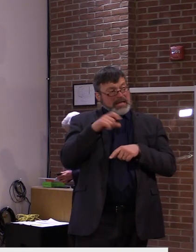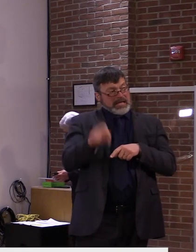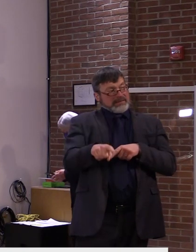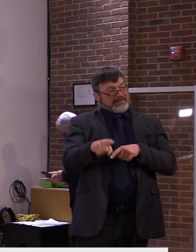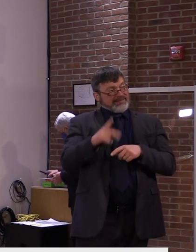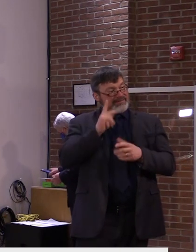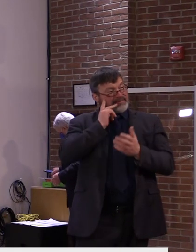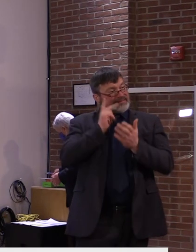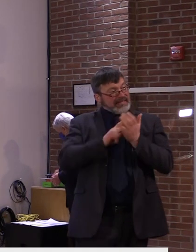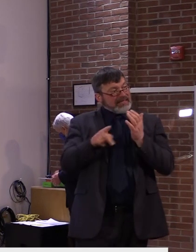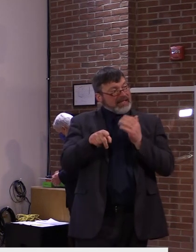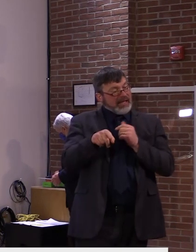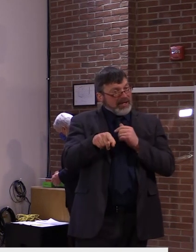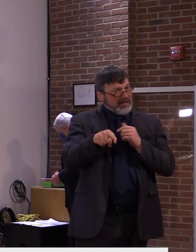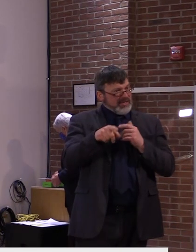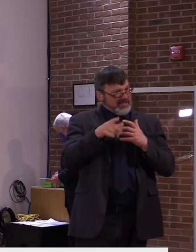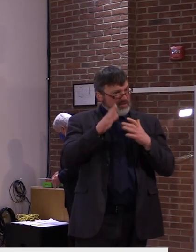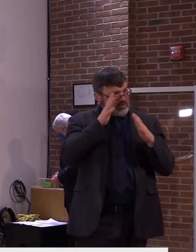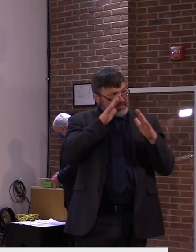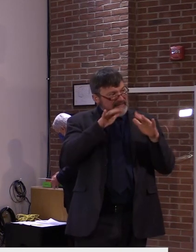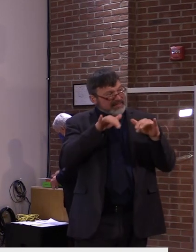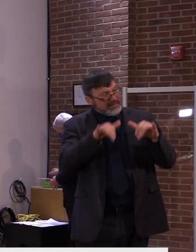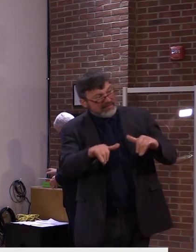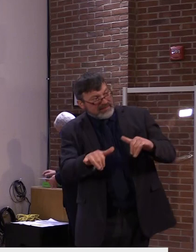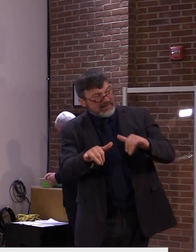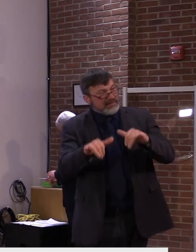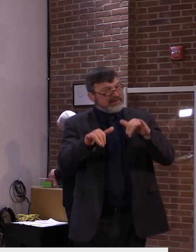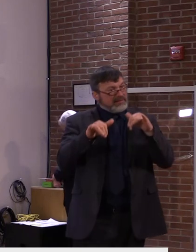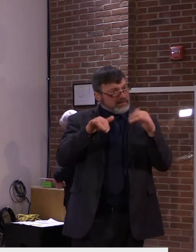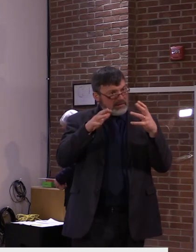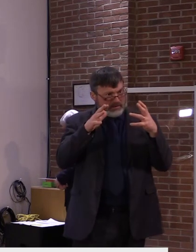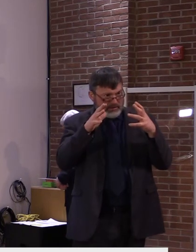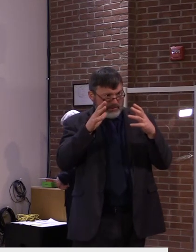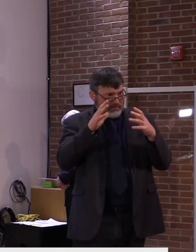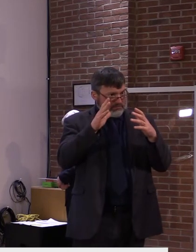factors like potential retirement plan cuts and things like that?